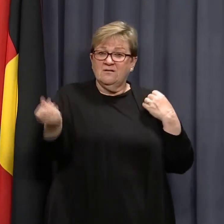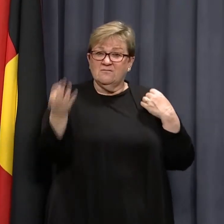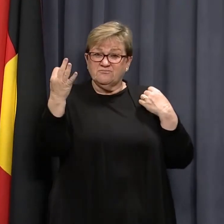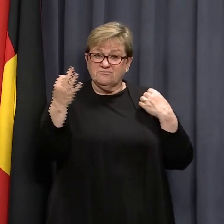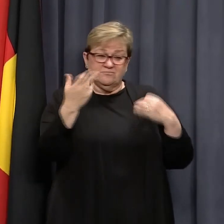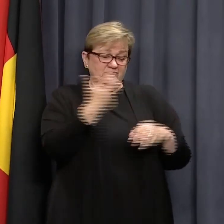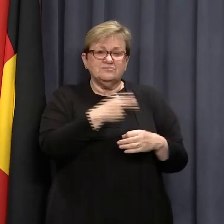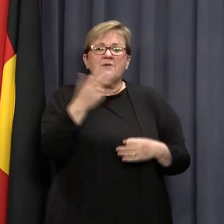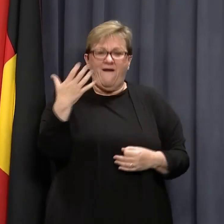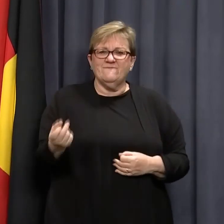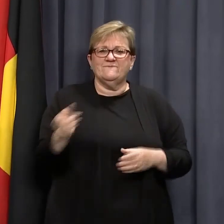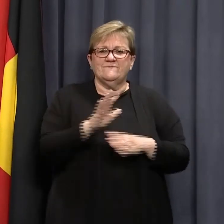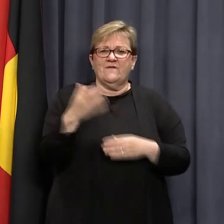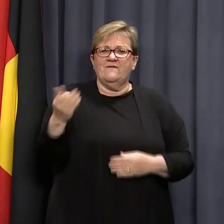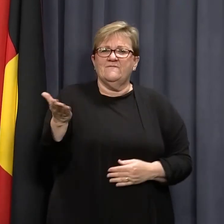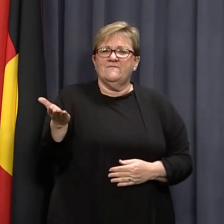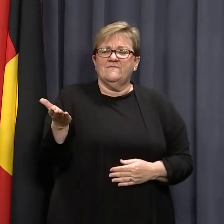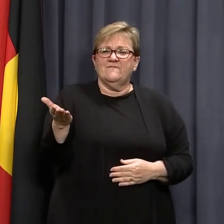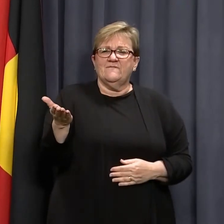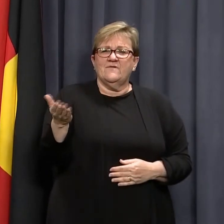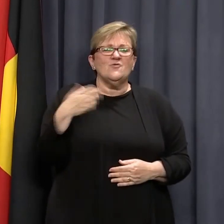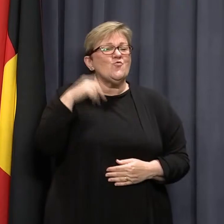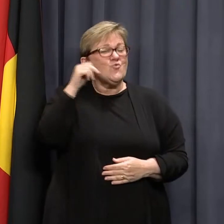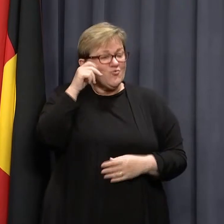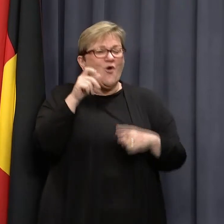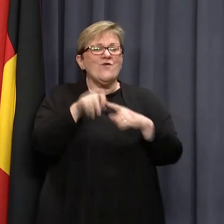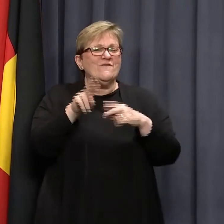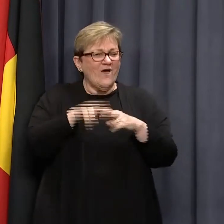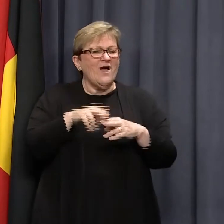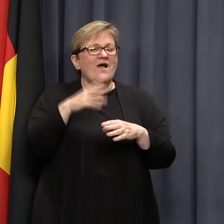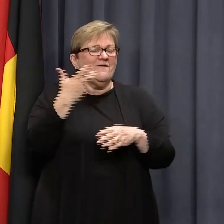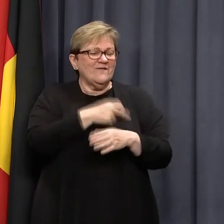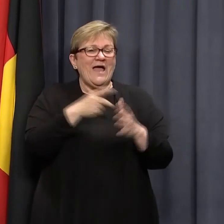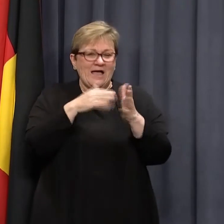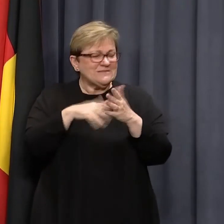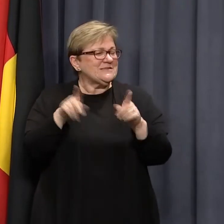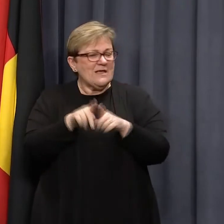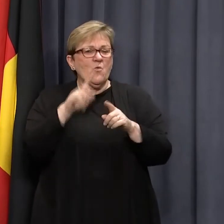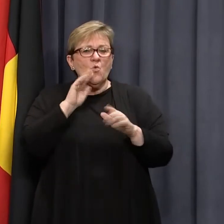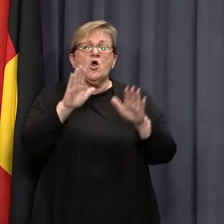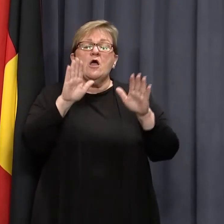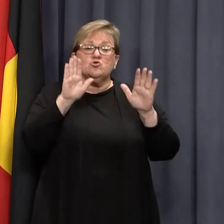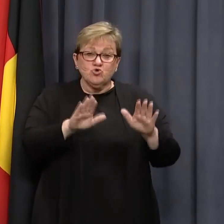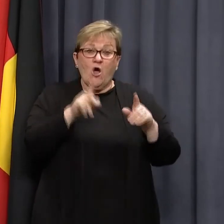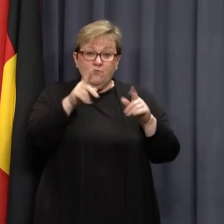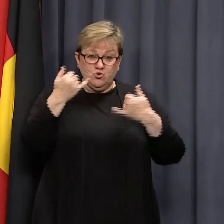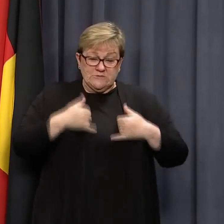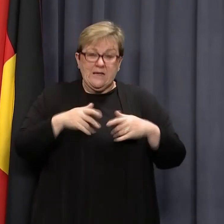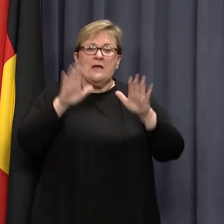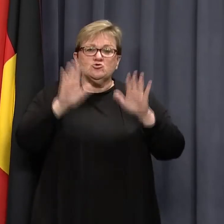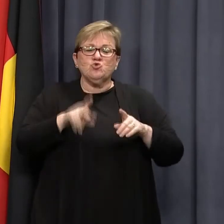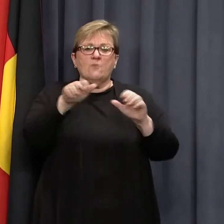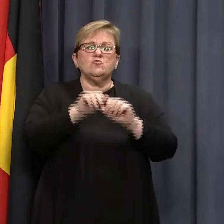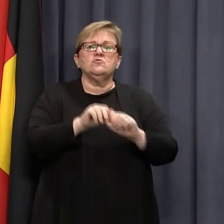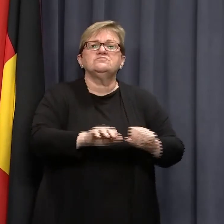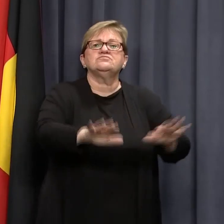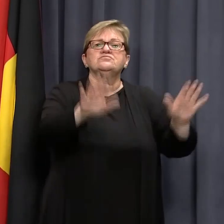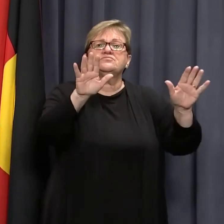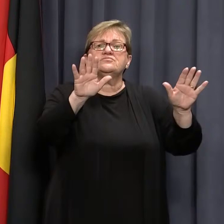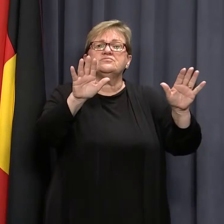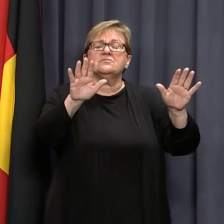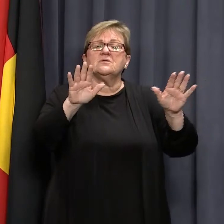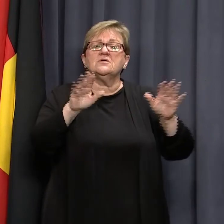were unvaccinated did. So we know that it does stop it, and it will also stop you spreading it on. And so the 2